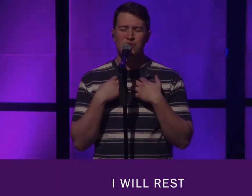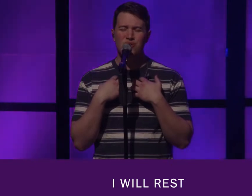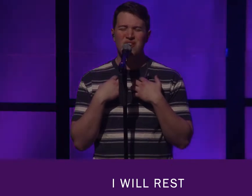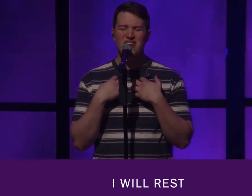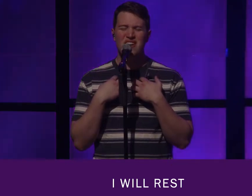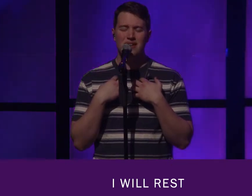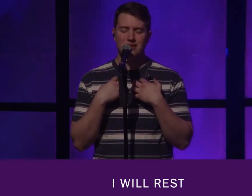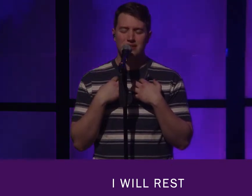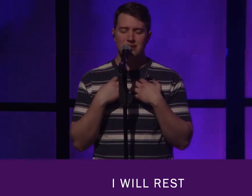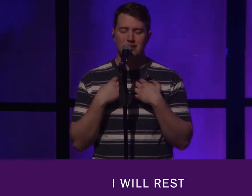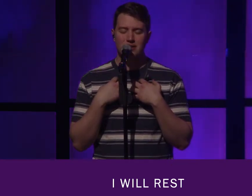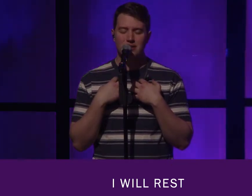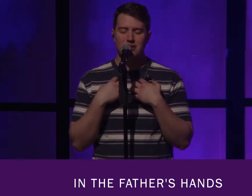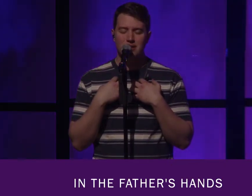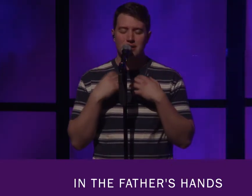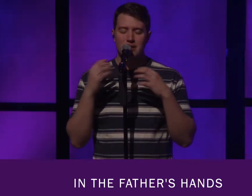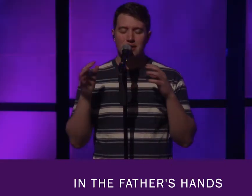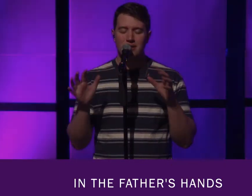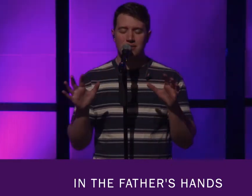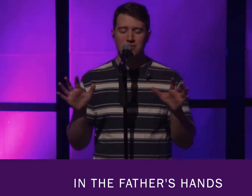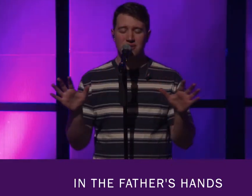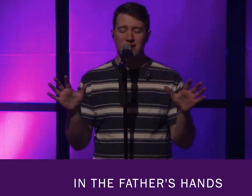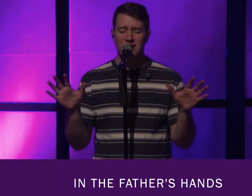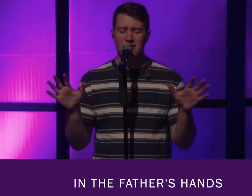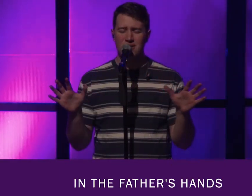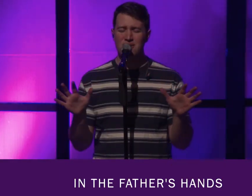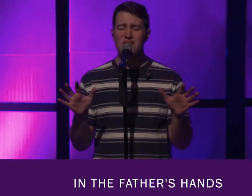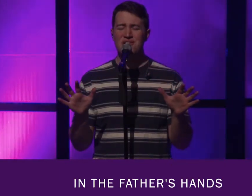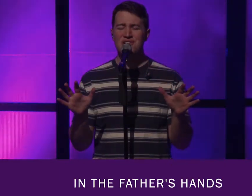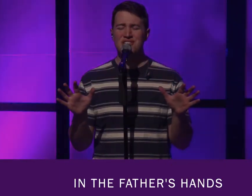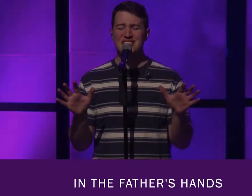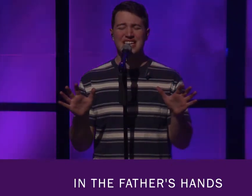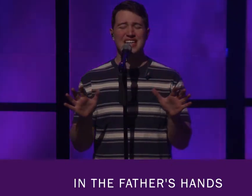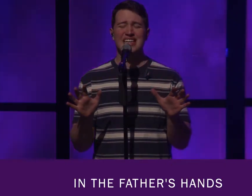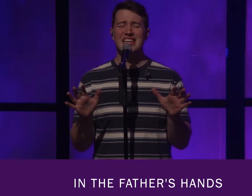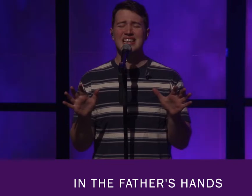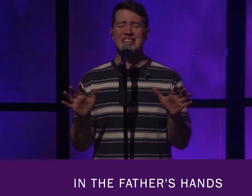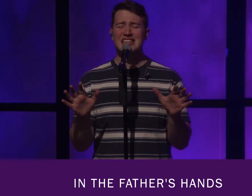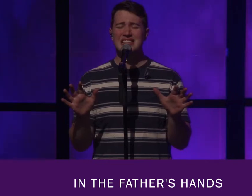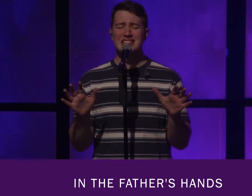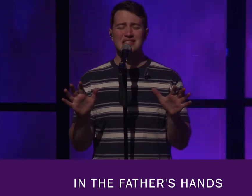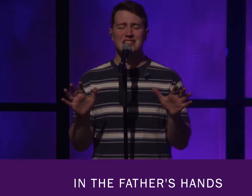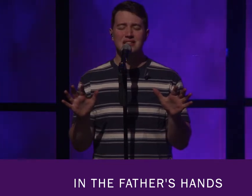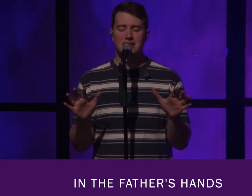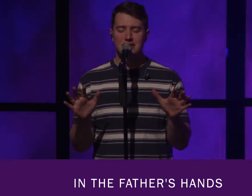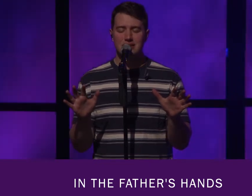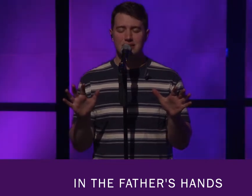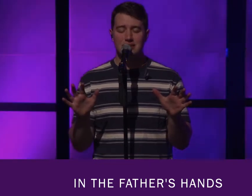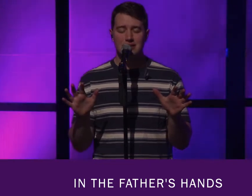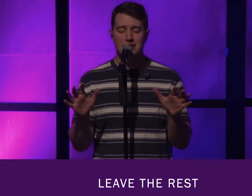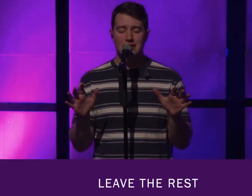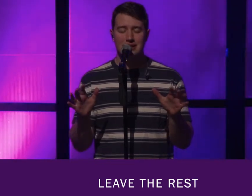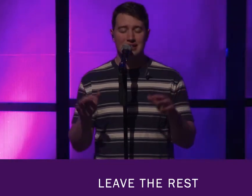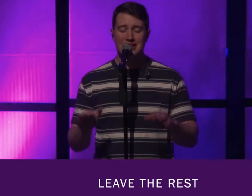I will rest in the Father's hands.